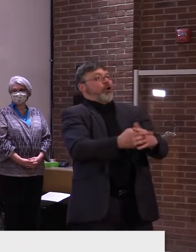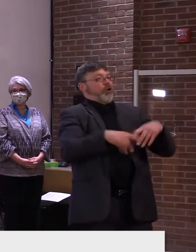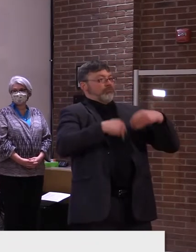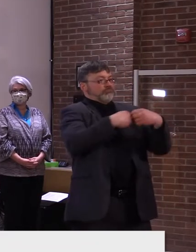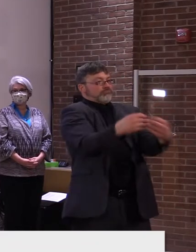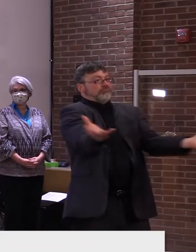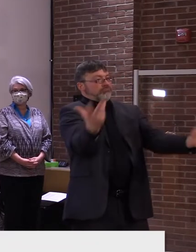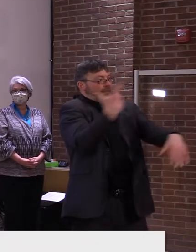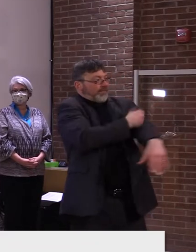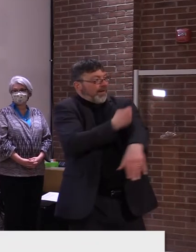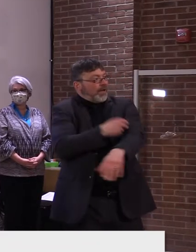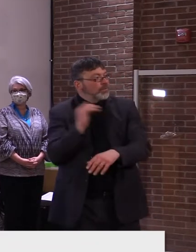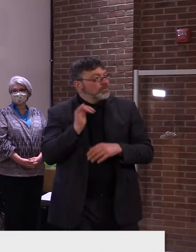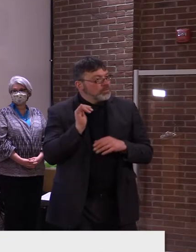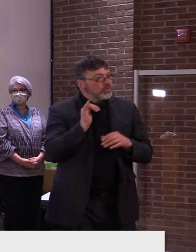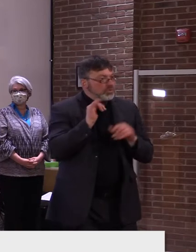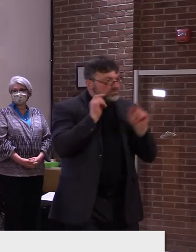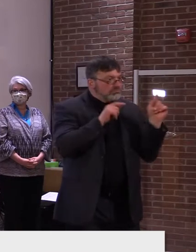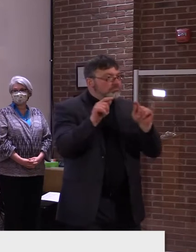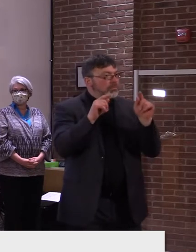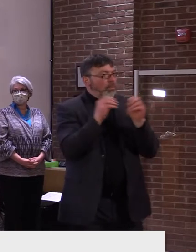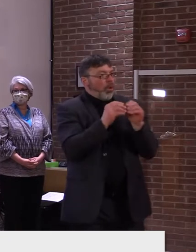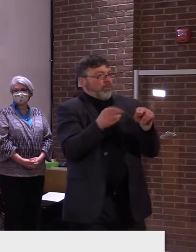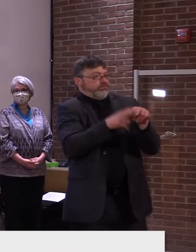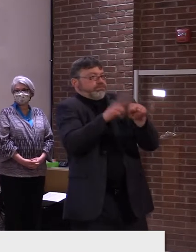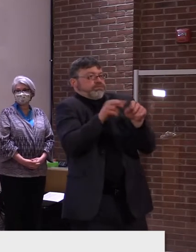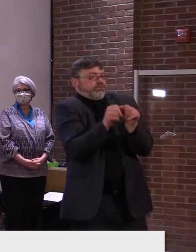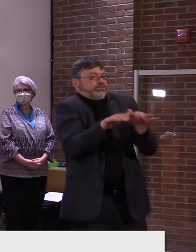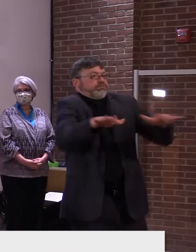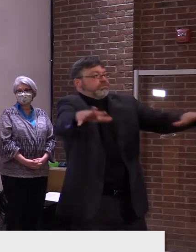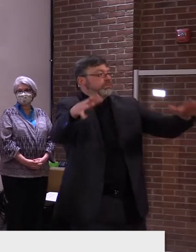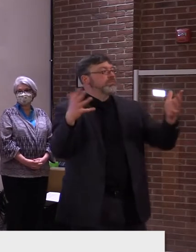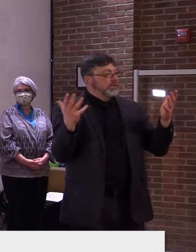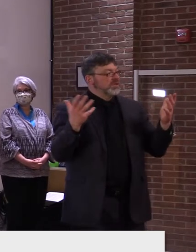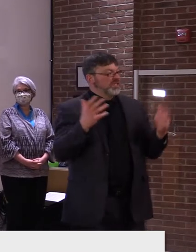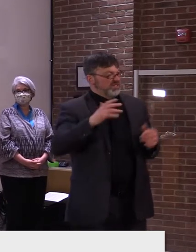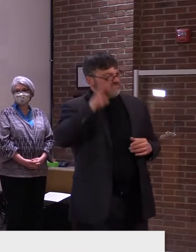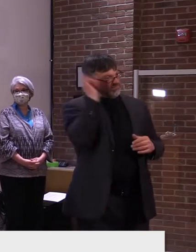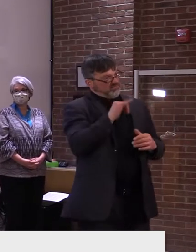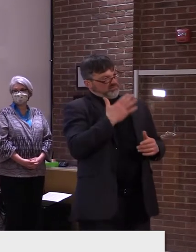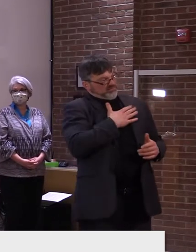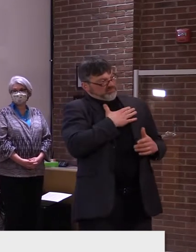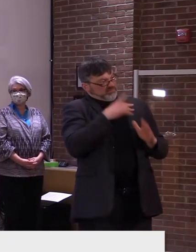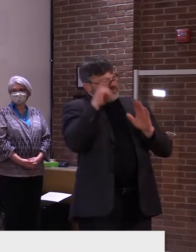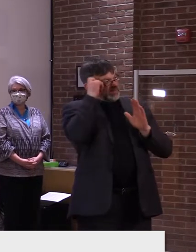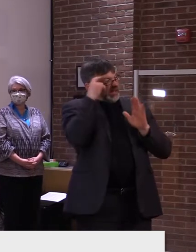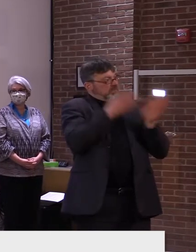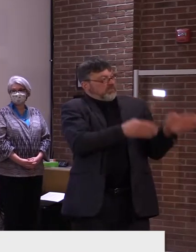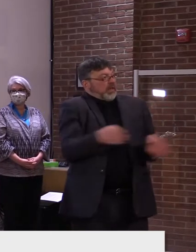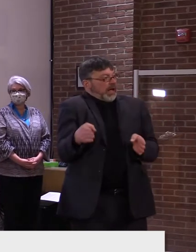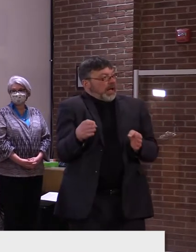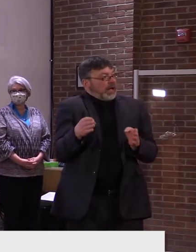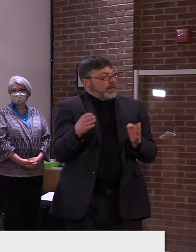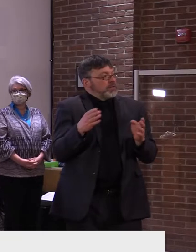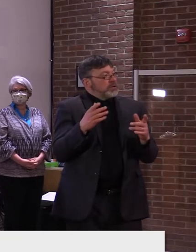going to be ramping up to the ability to administer about 35,000 doses a week. That's in line with what